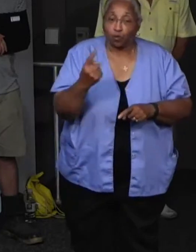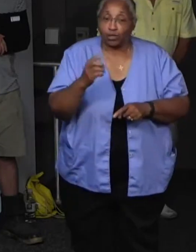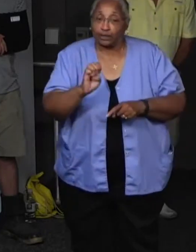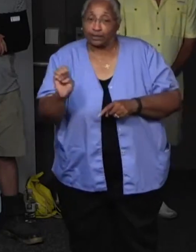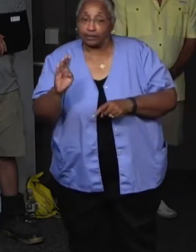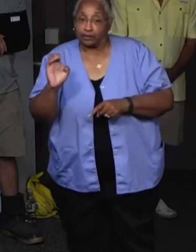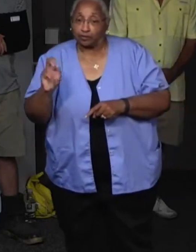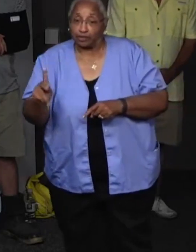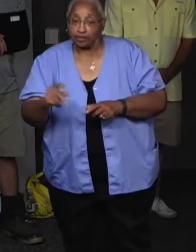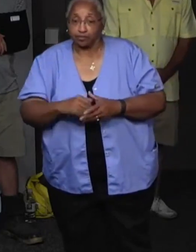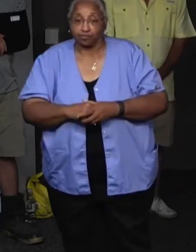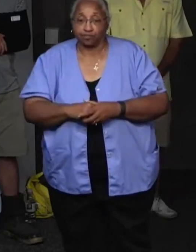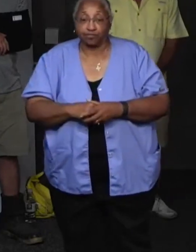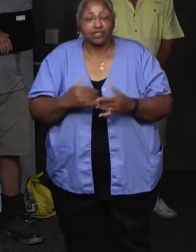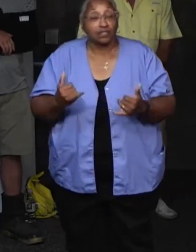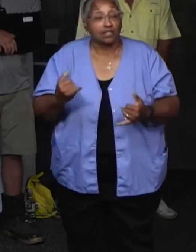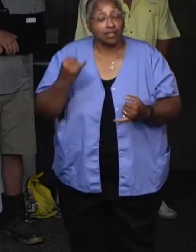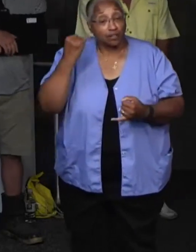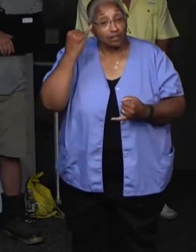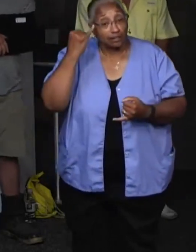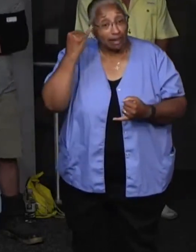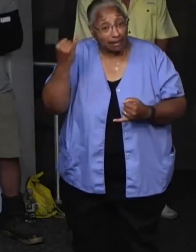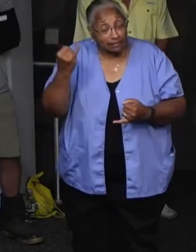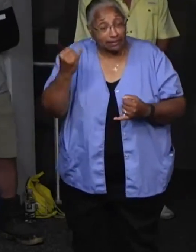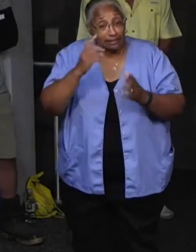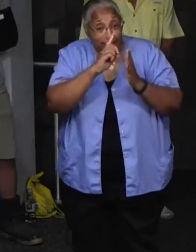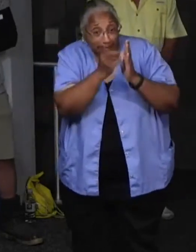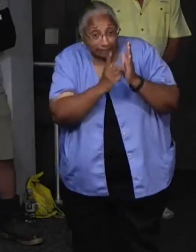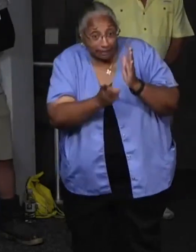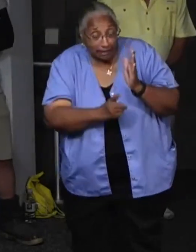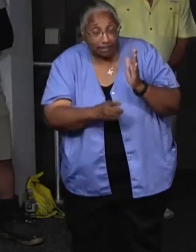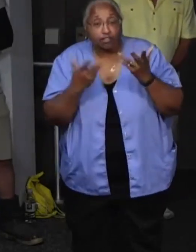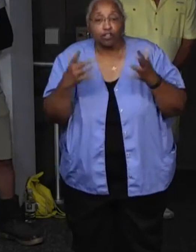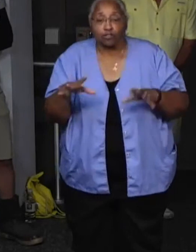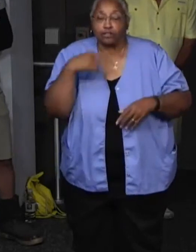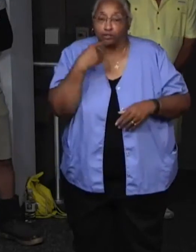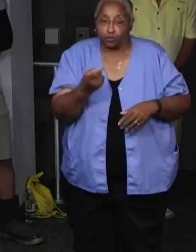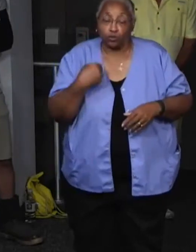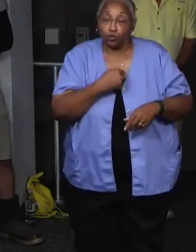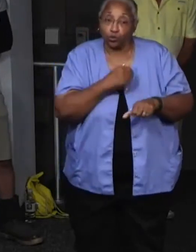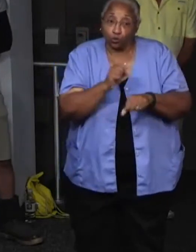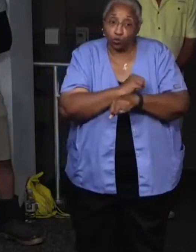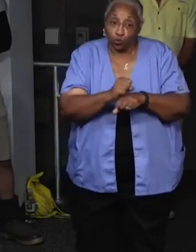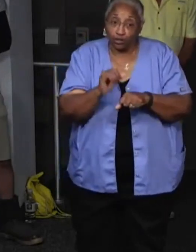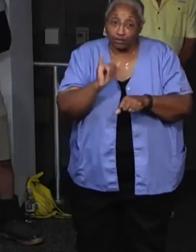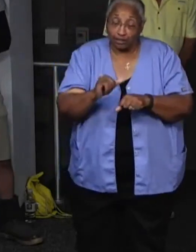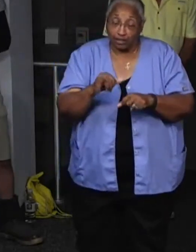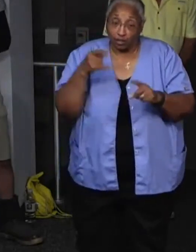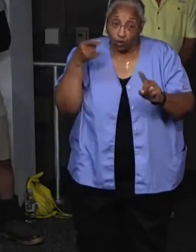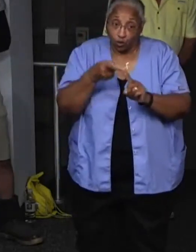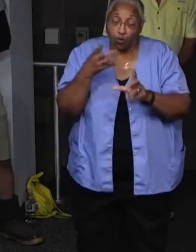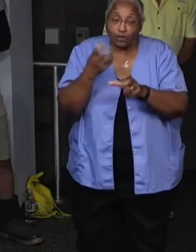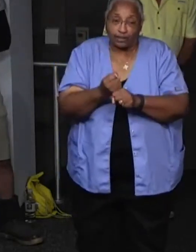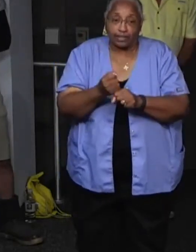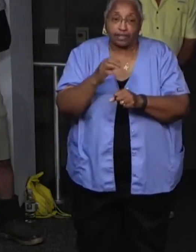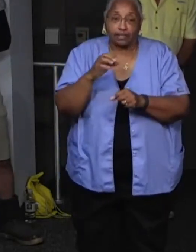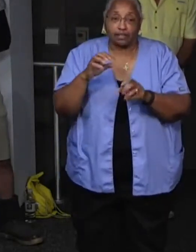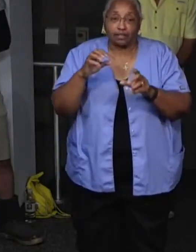what the idea and the design of the maps is for, we've already told you we're working towards that goal of getting 90%